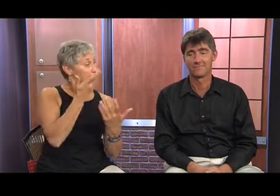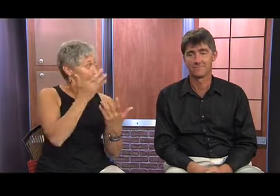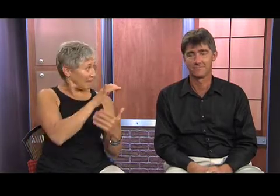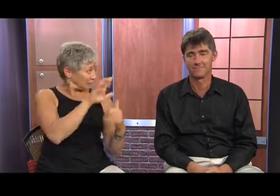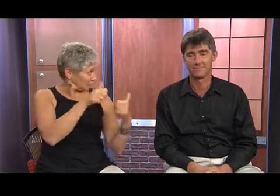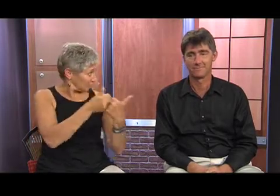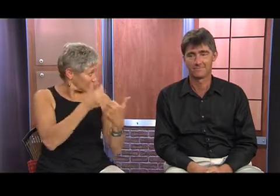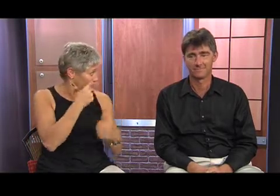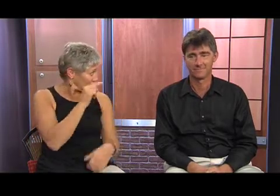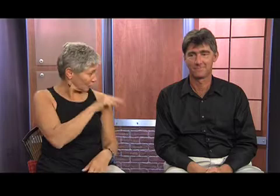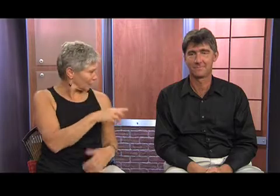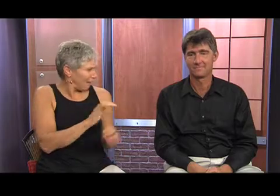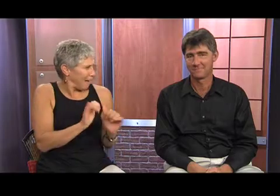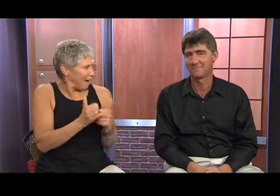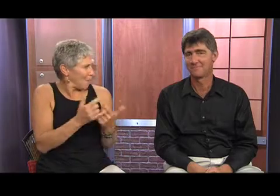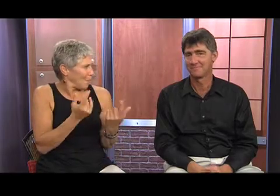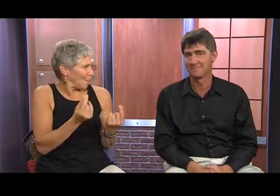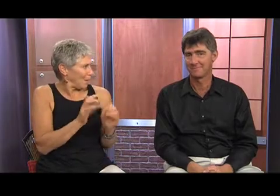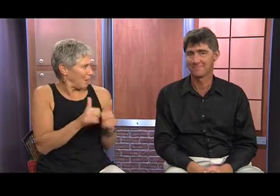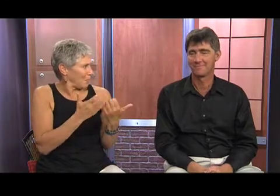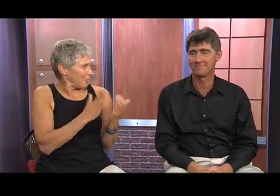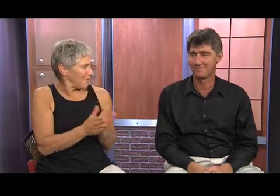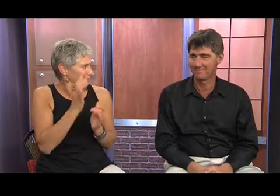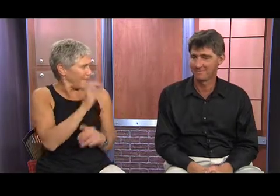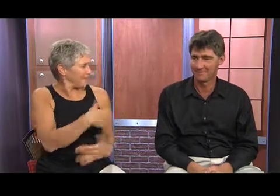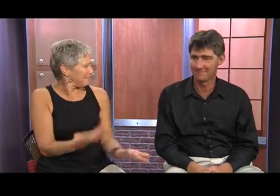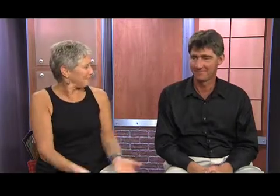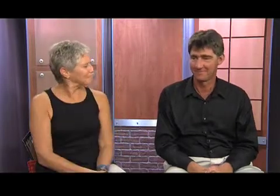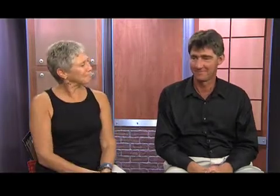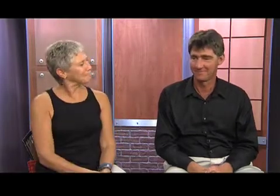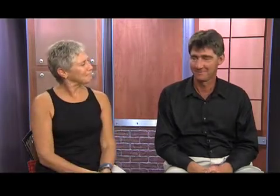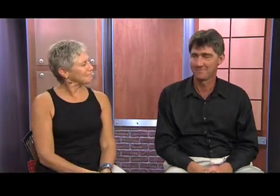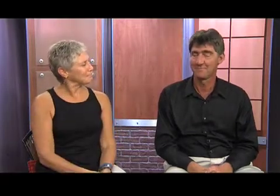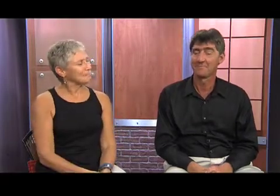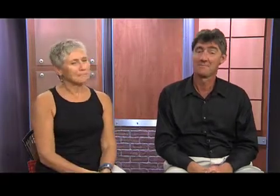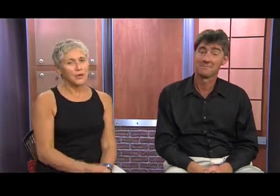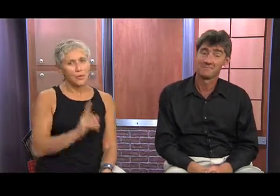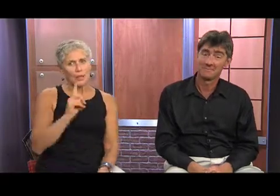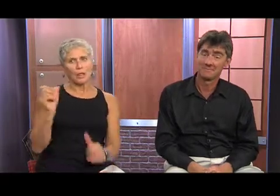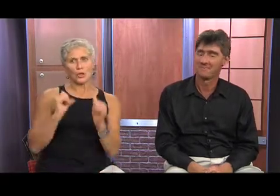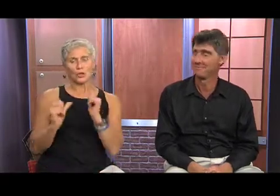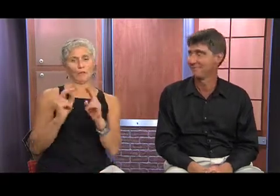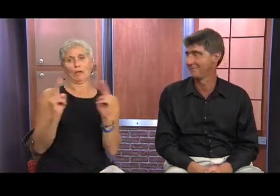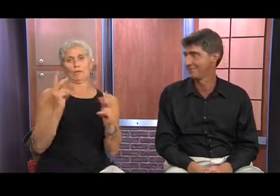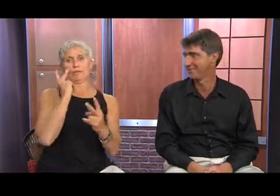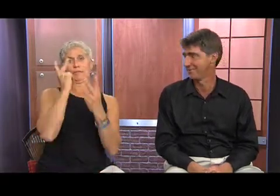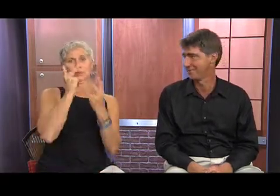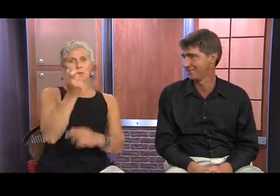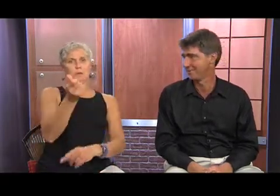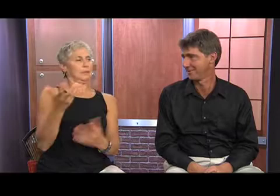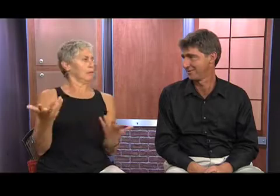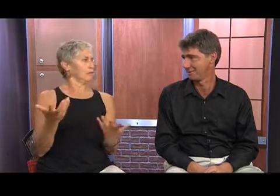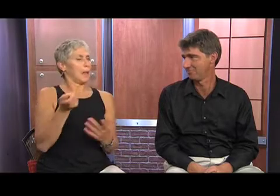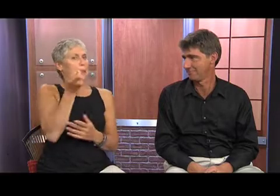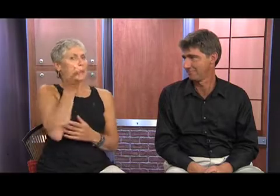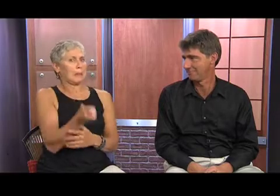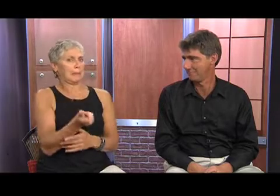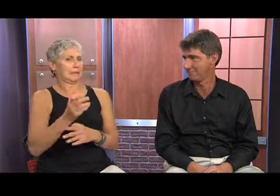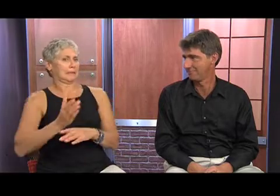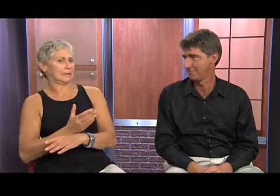So how does the interpreter deal with that when it's really visual, music, and a little bit of singing? Well,